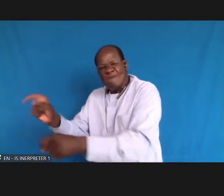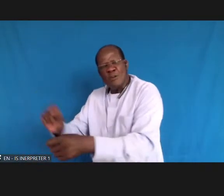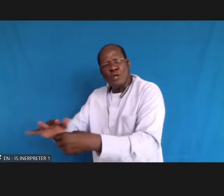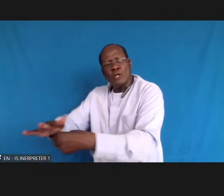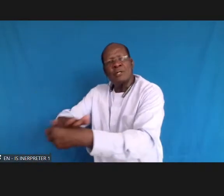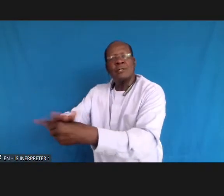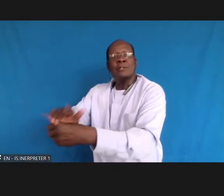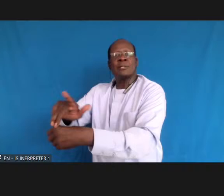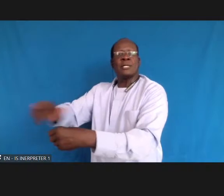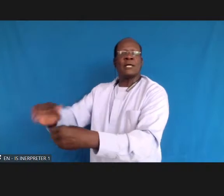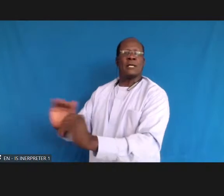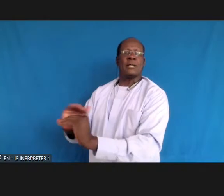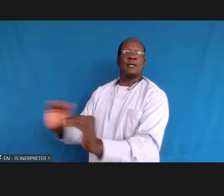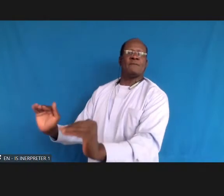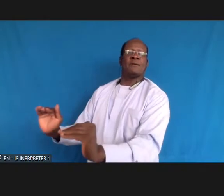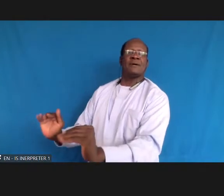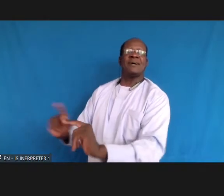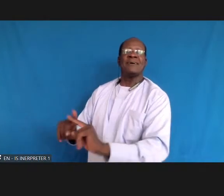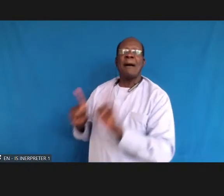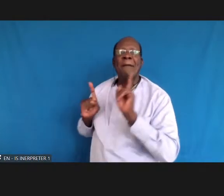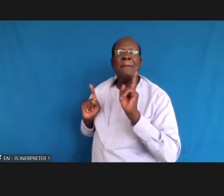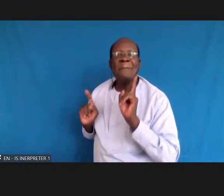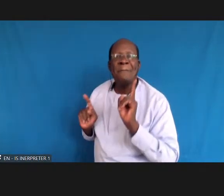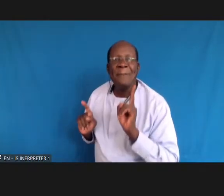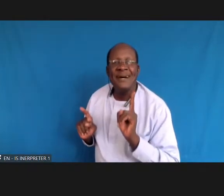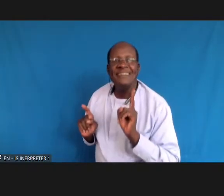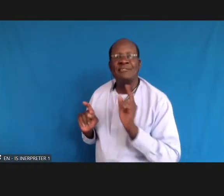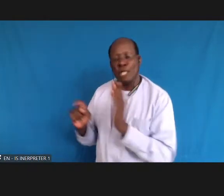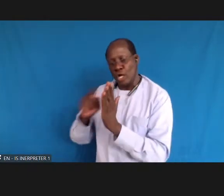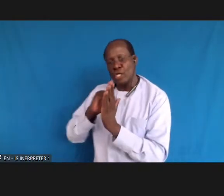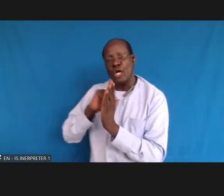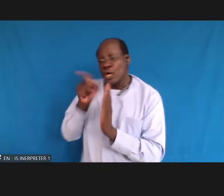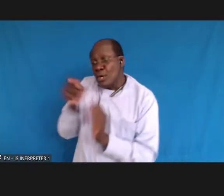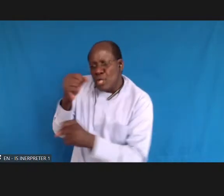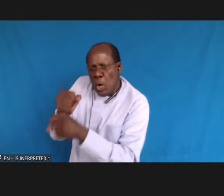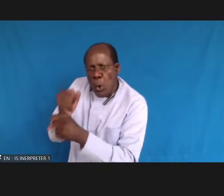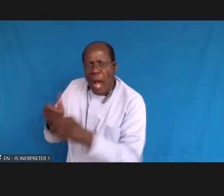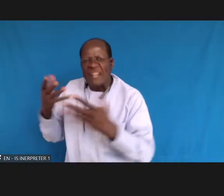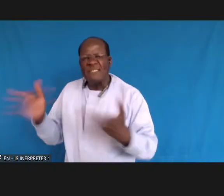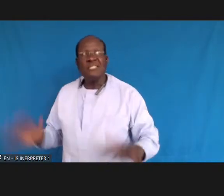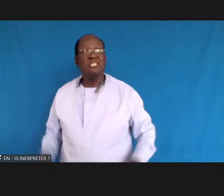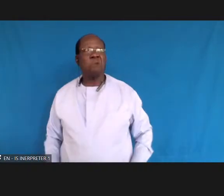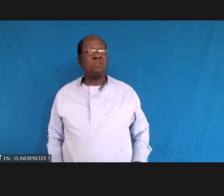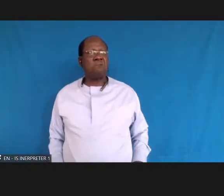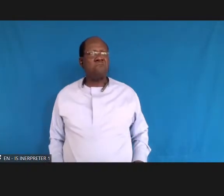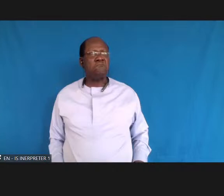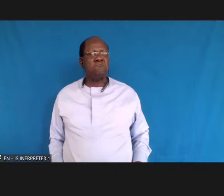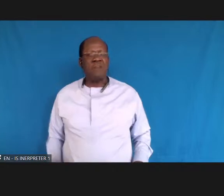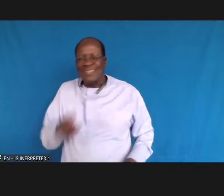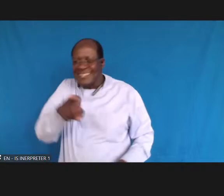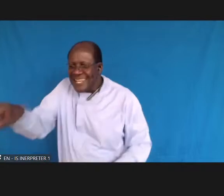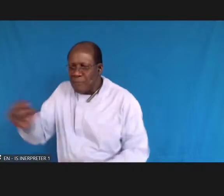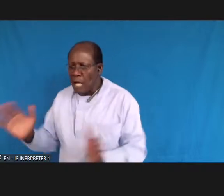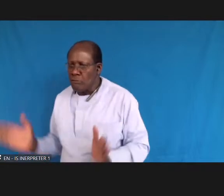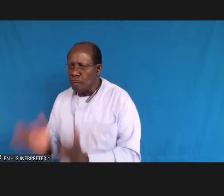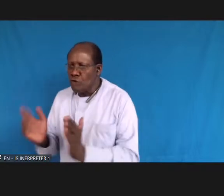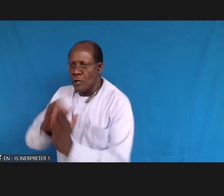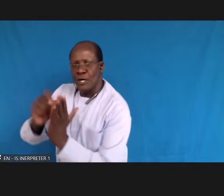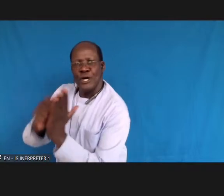no good reporting about the work that they are doing. So yes, we should encourage reporting of